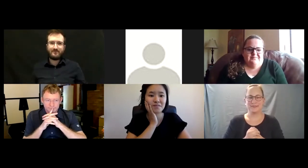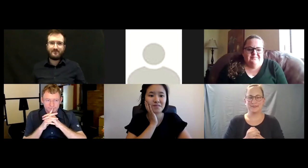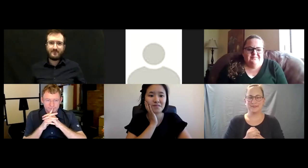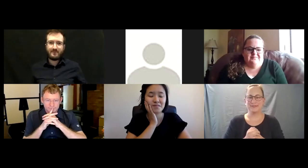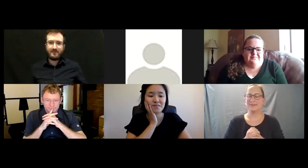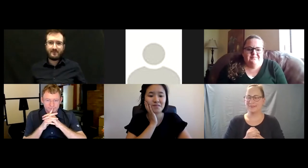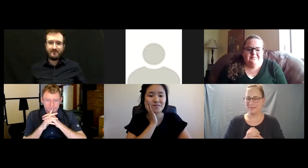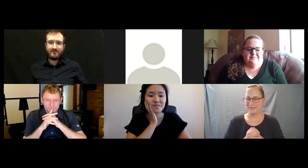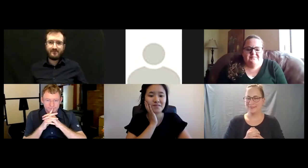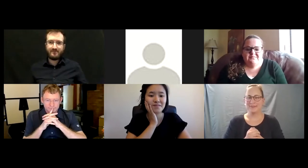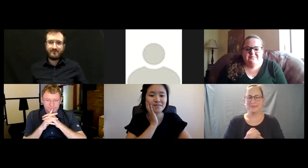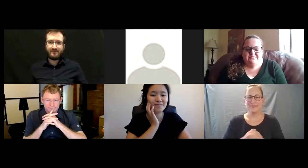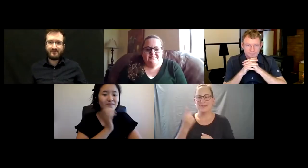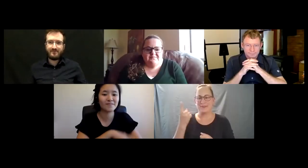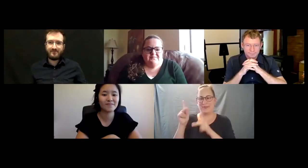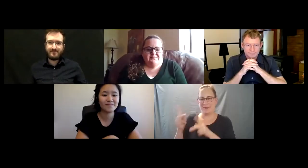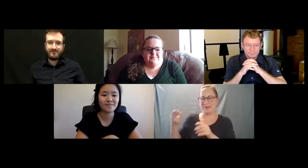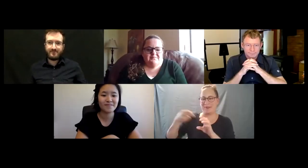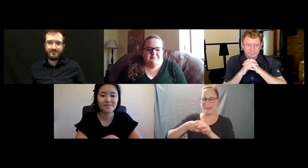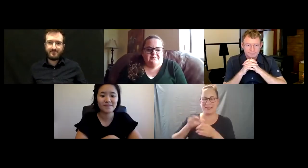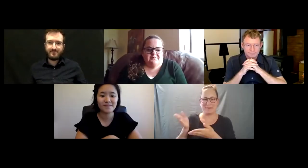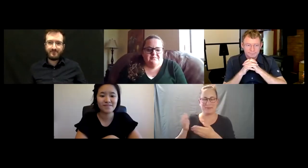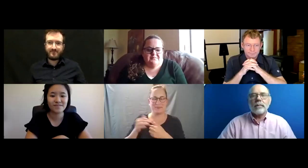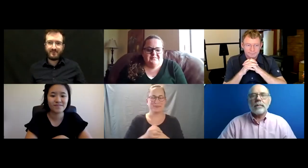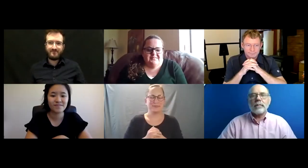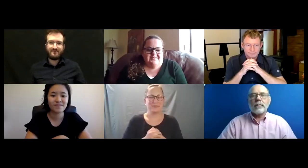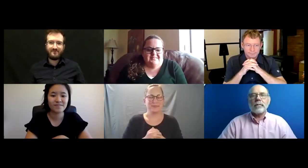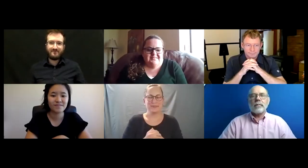Oh, and we have somebody joining us.